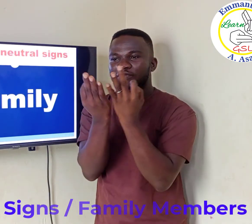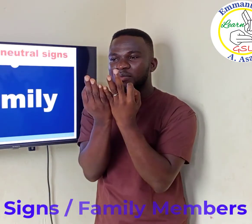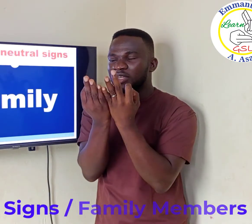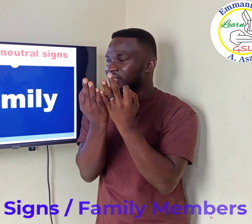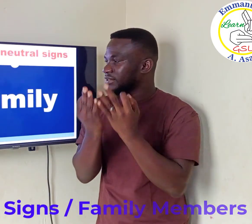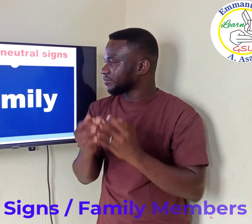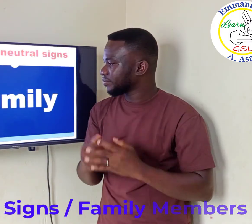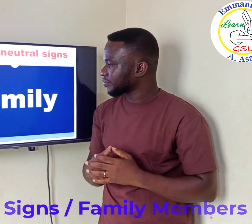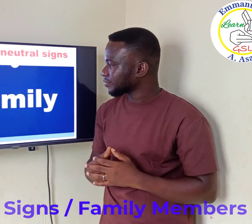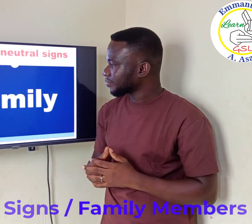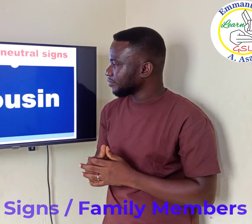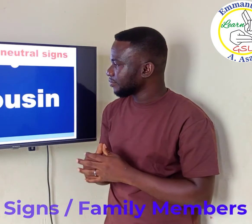family.